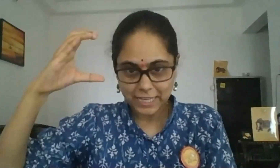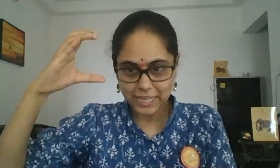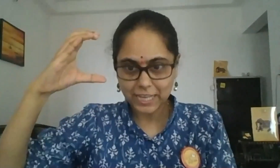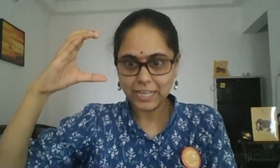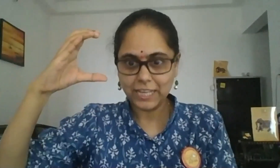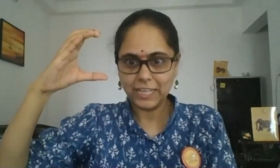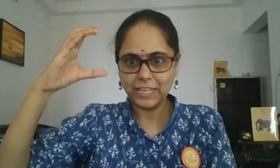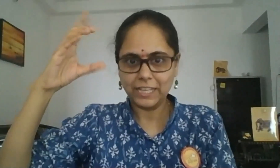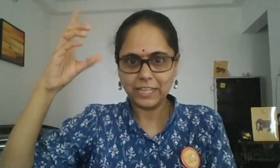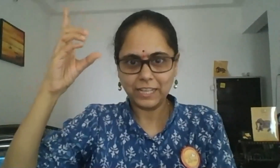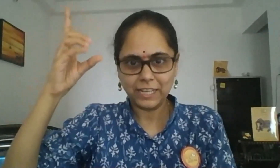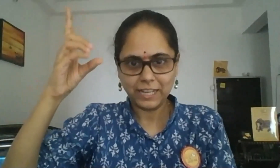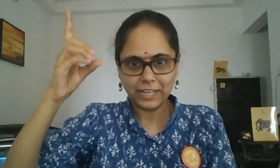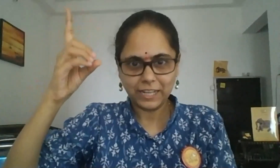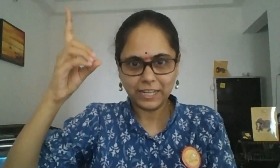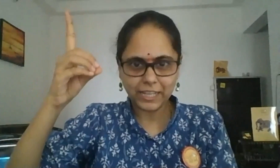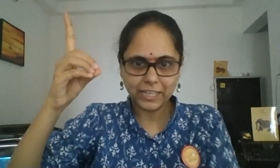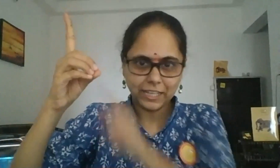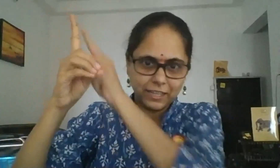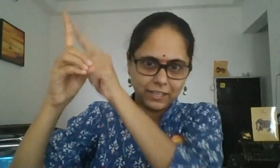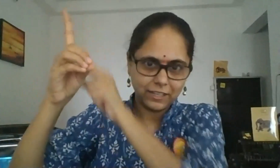C, D,